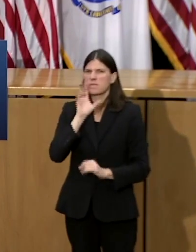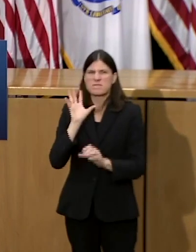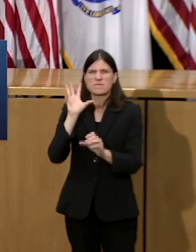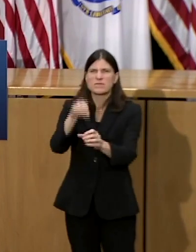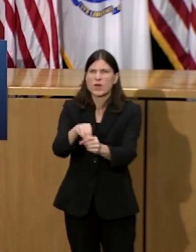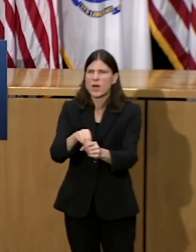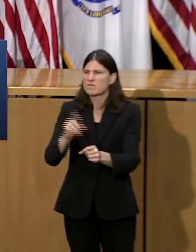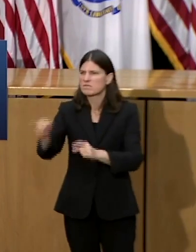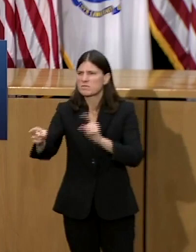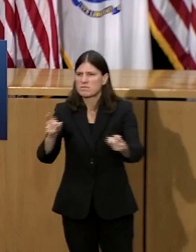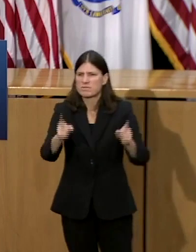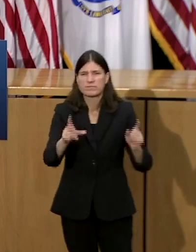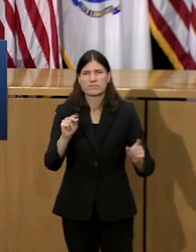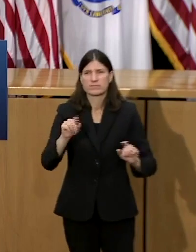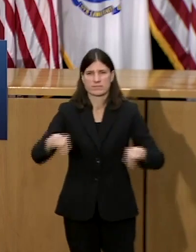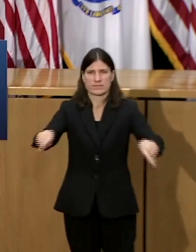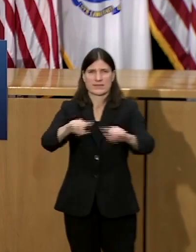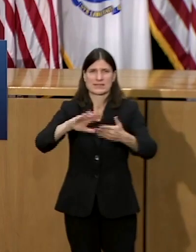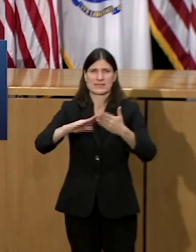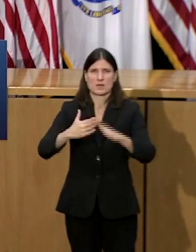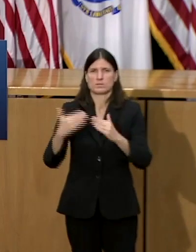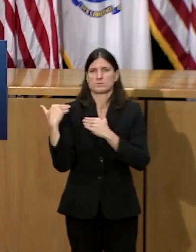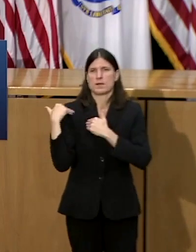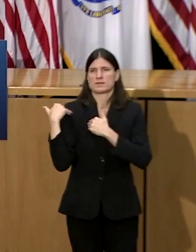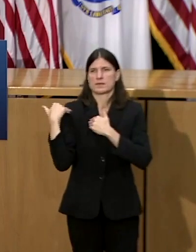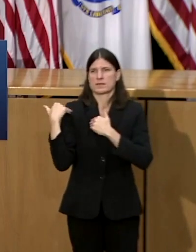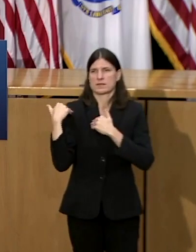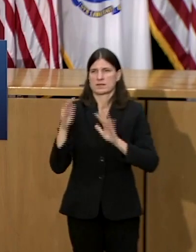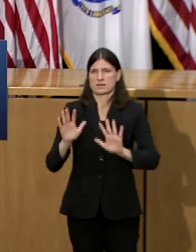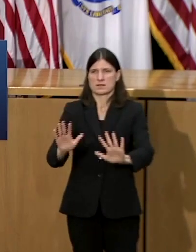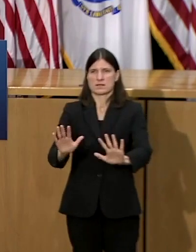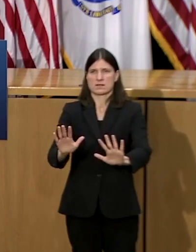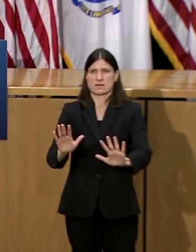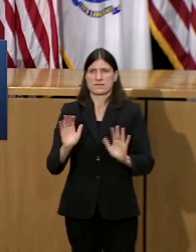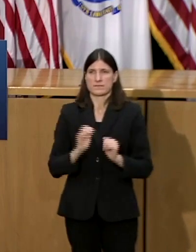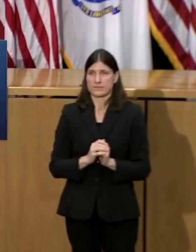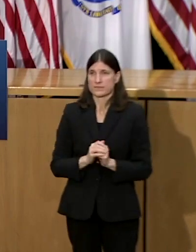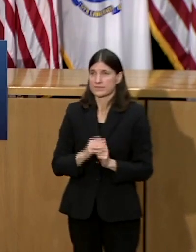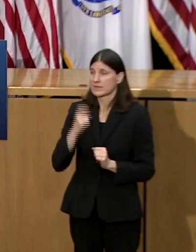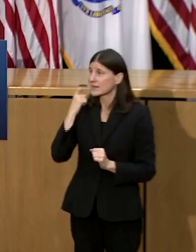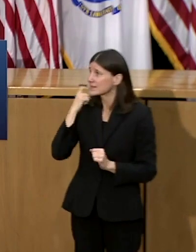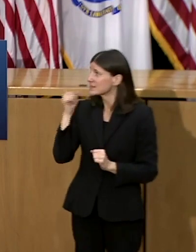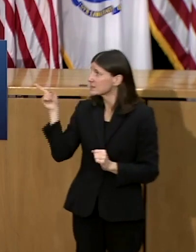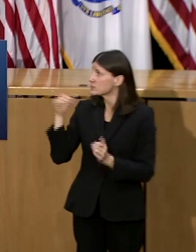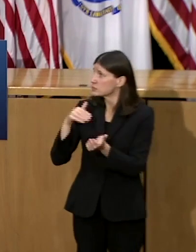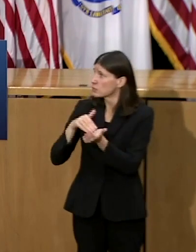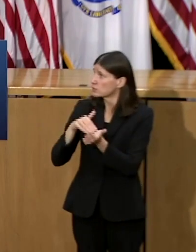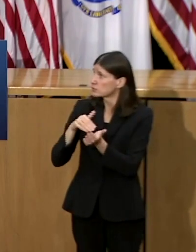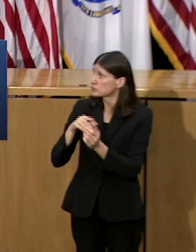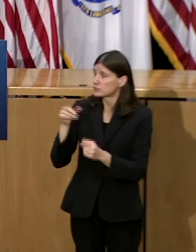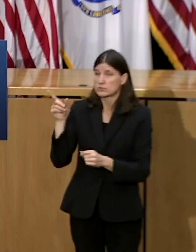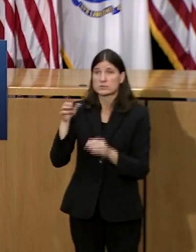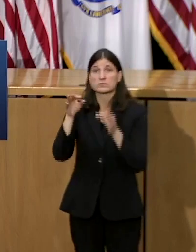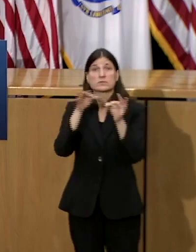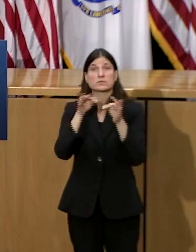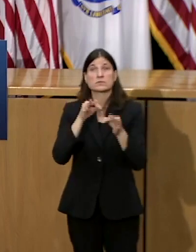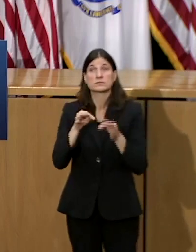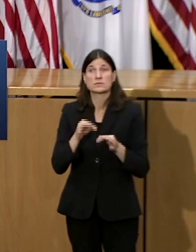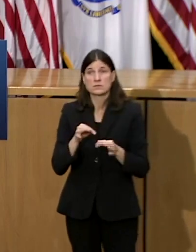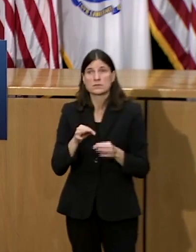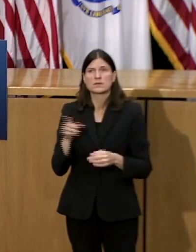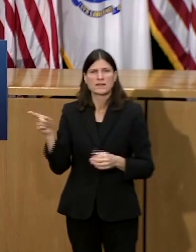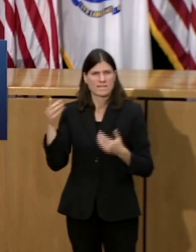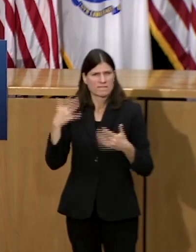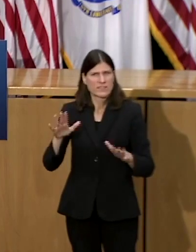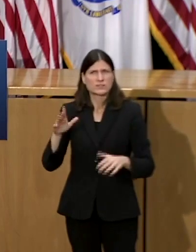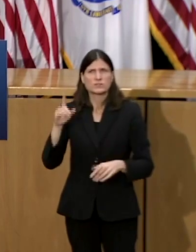have heard, as the doctor said, from other people I know who are in districts where people have